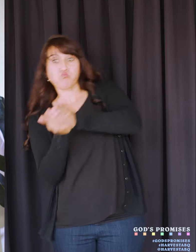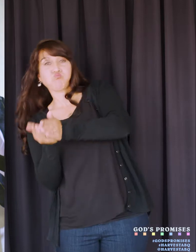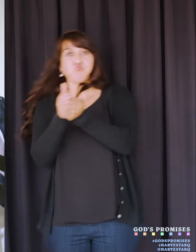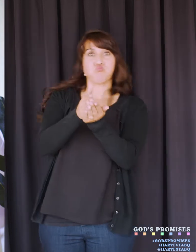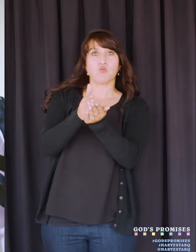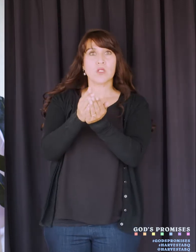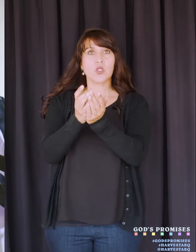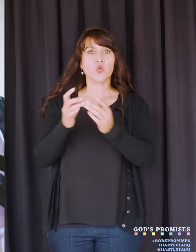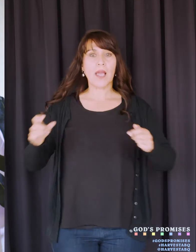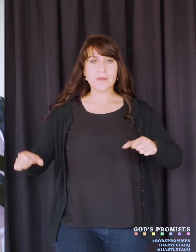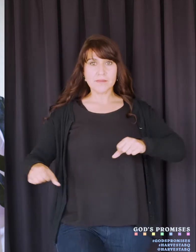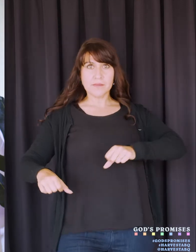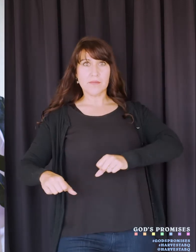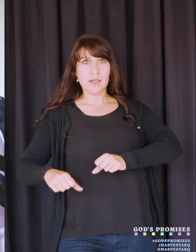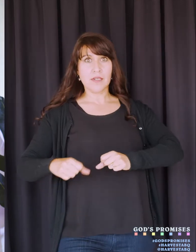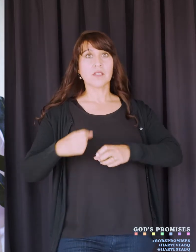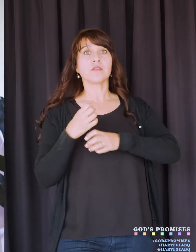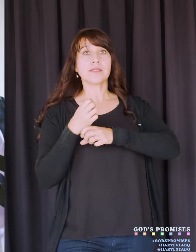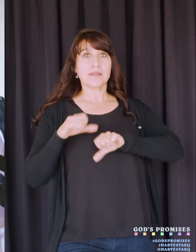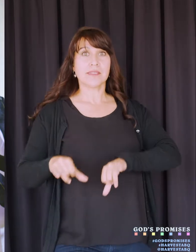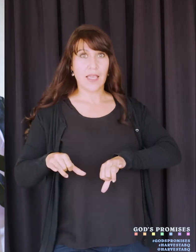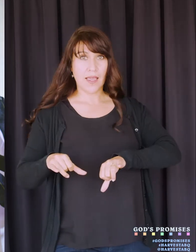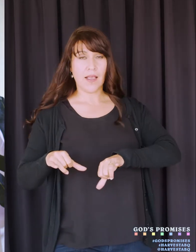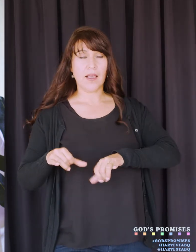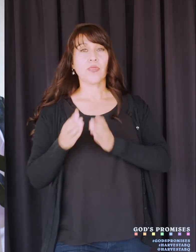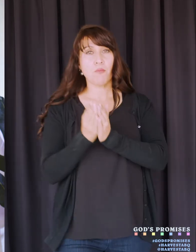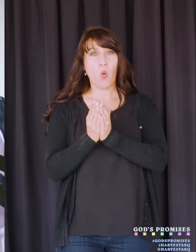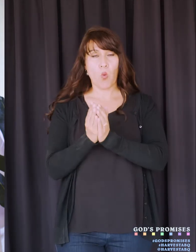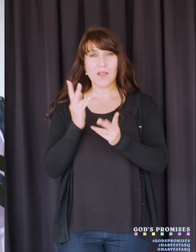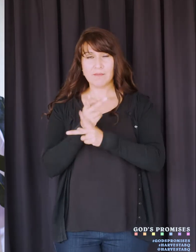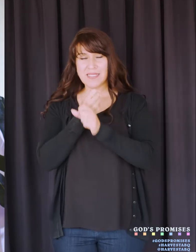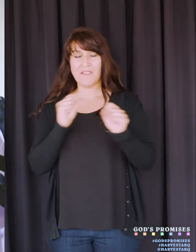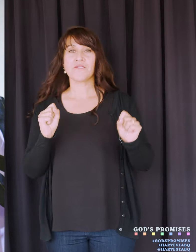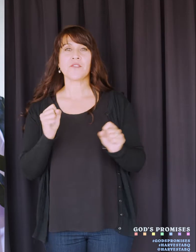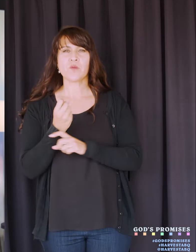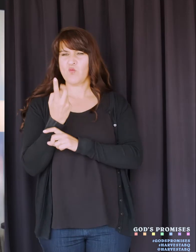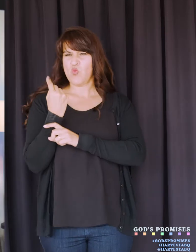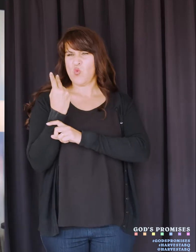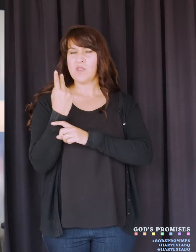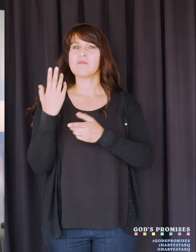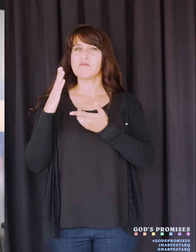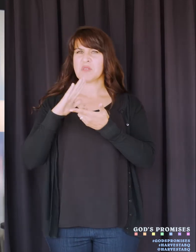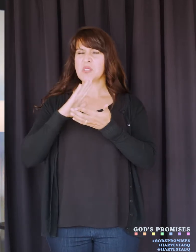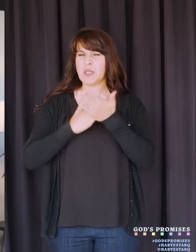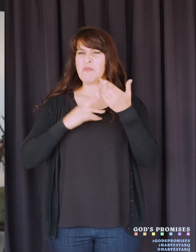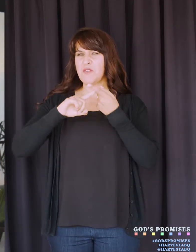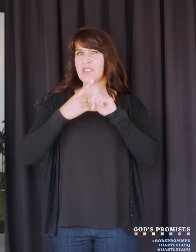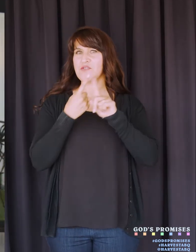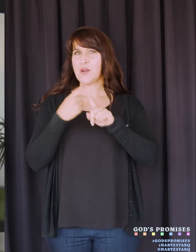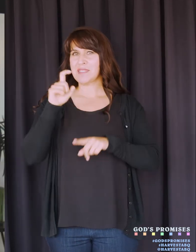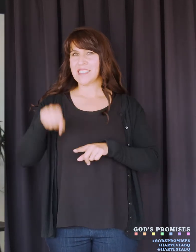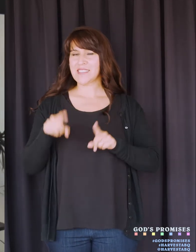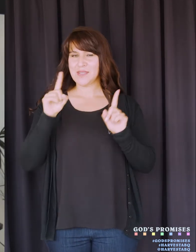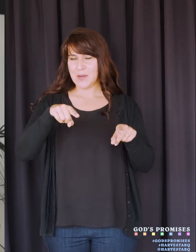are able to cling to the boat to stay safe. A couple of years ago, I took some friends from Texas up to the